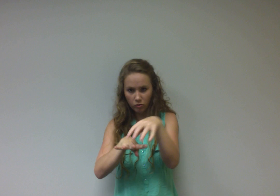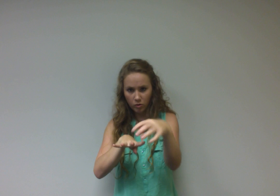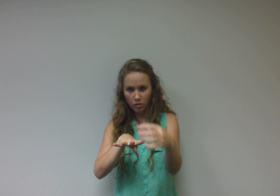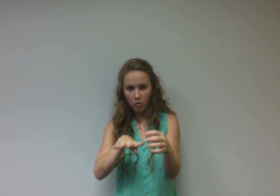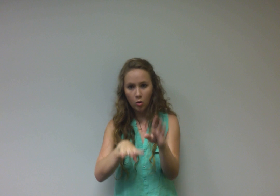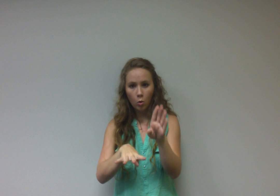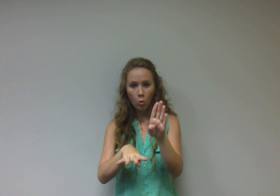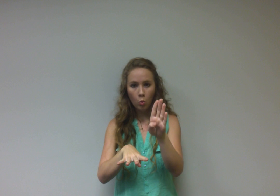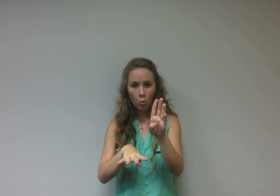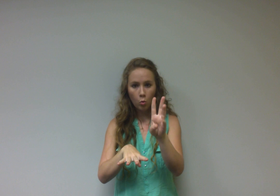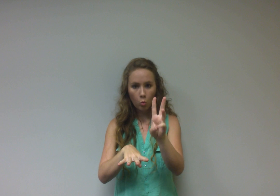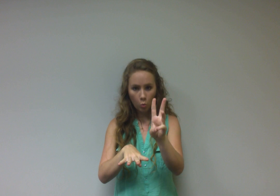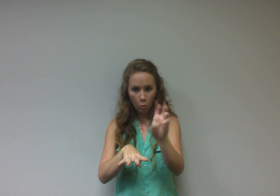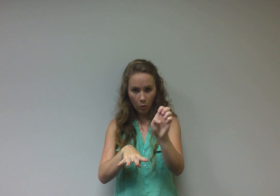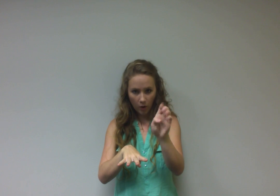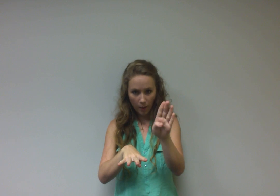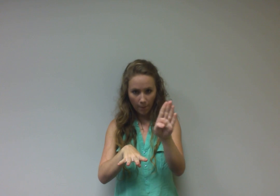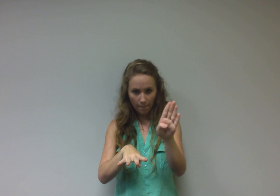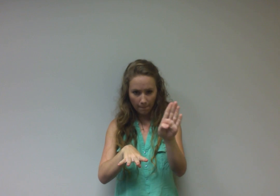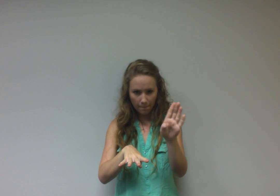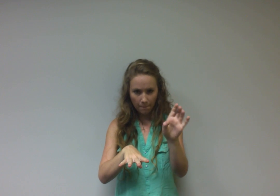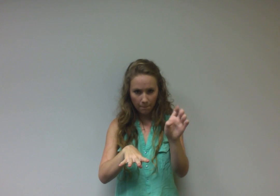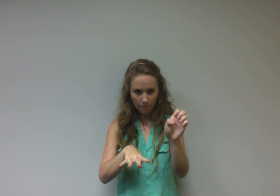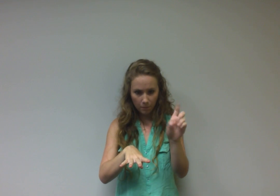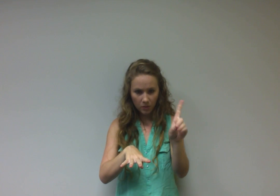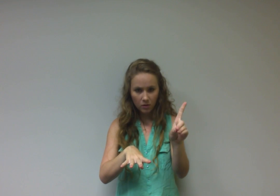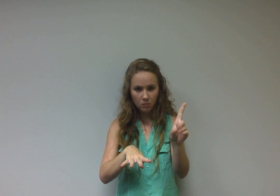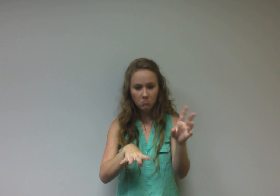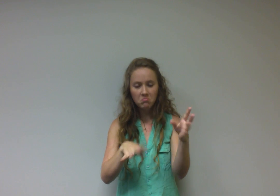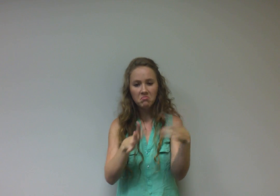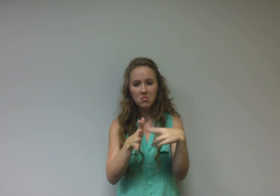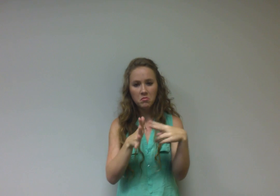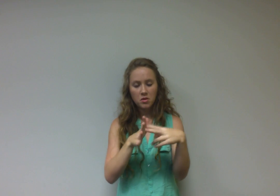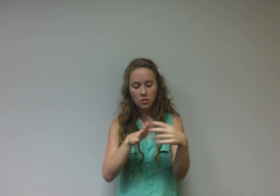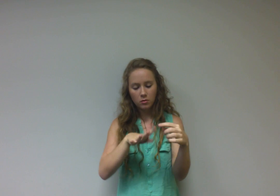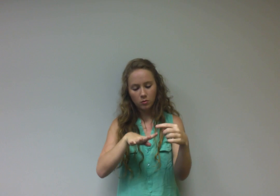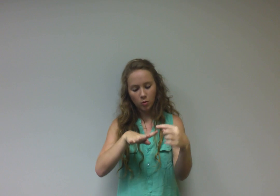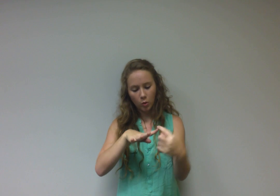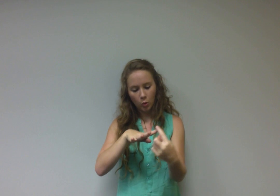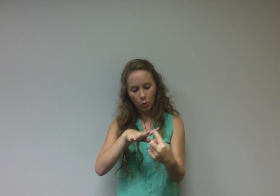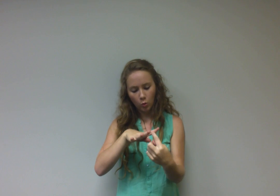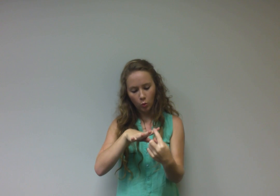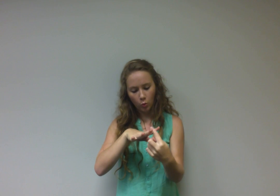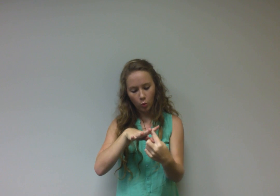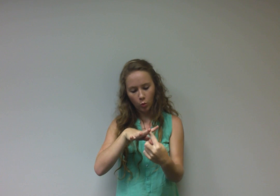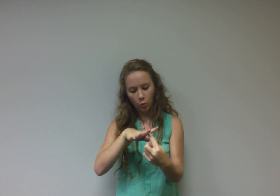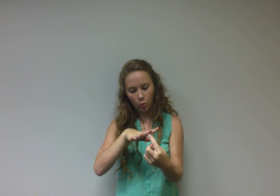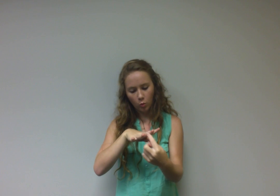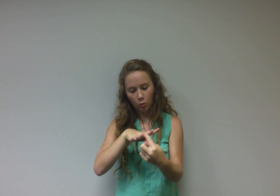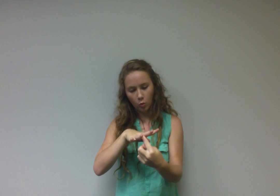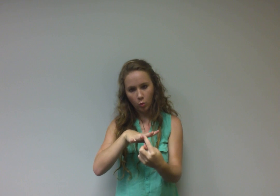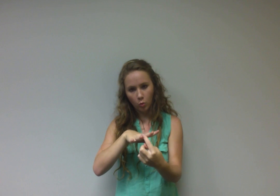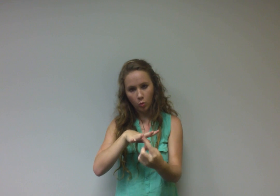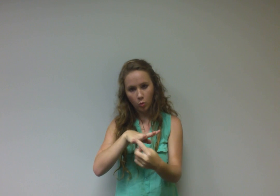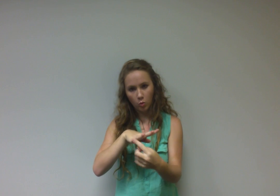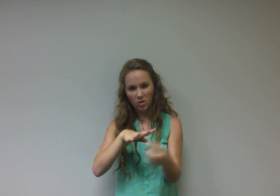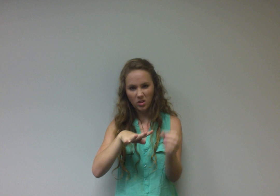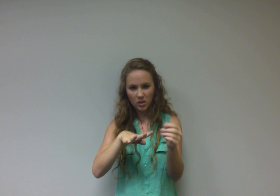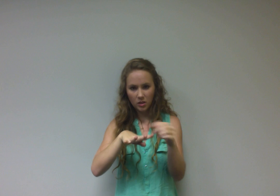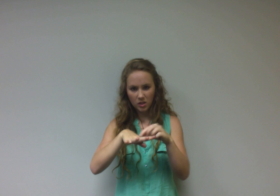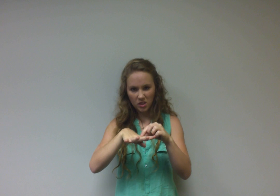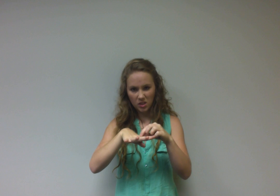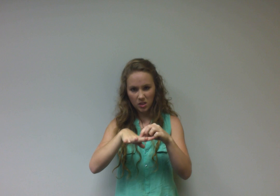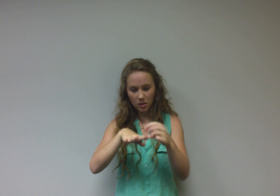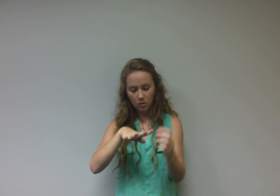find in your garden. Here it's searching for crustaceans and dead fish on the riverbed.